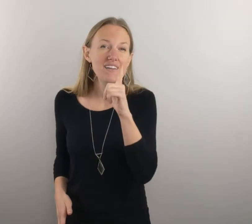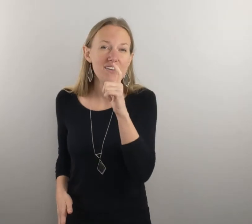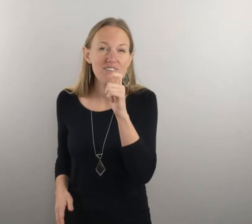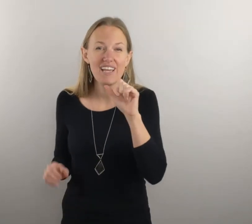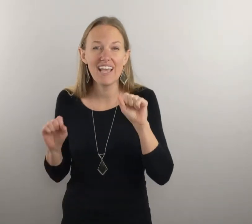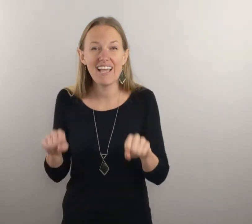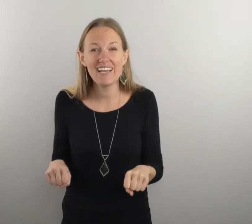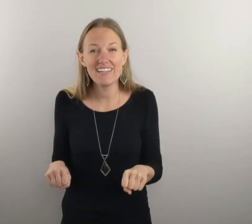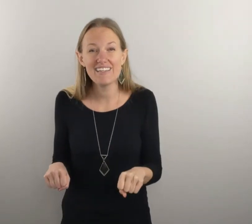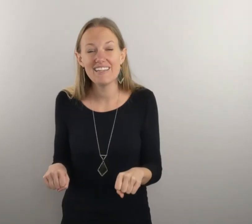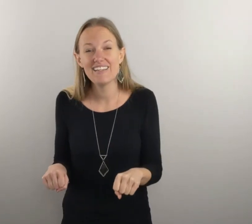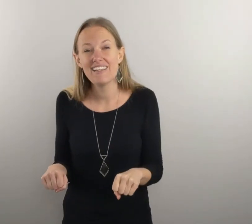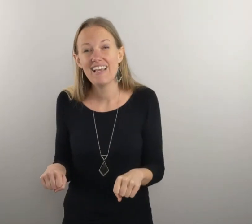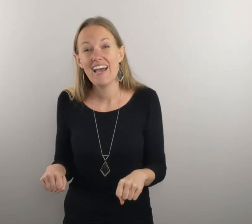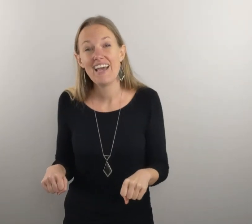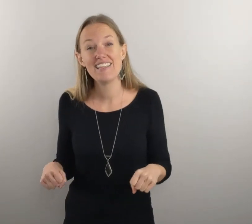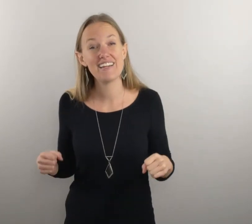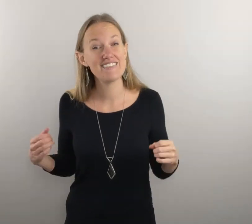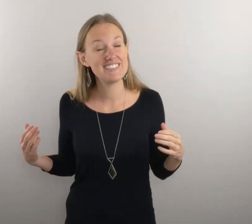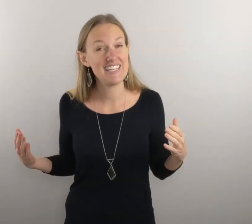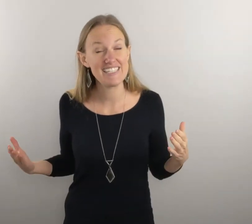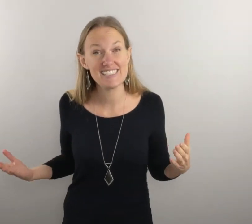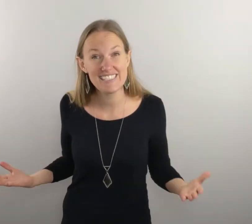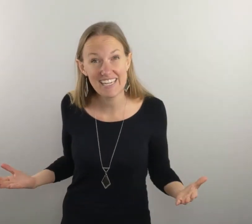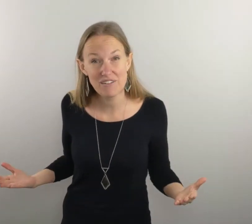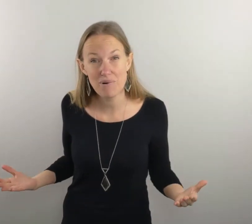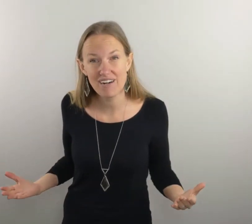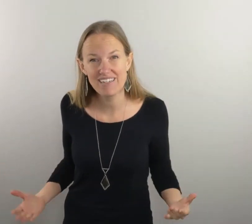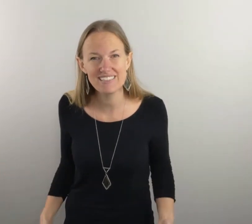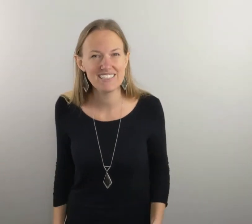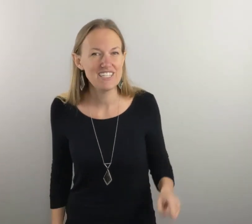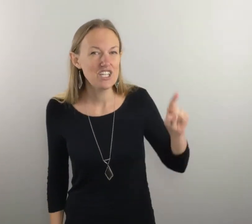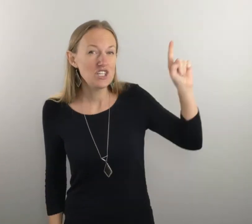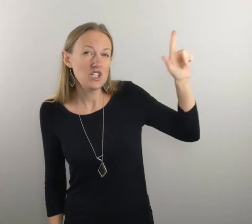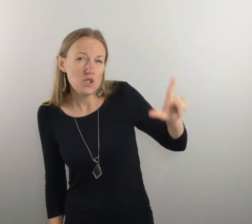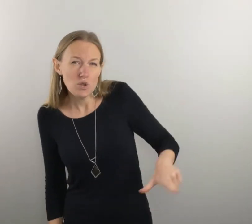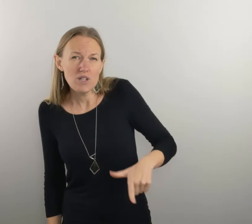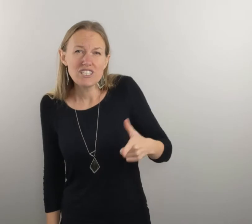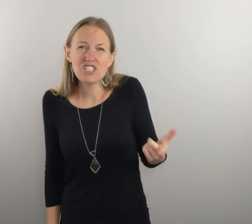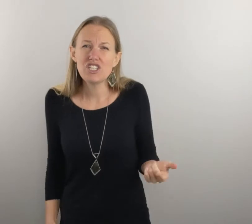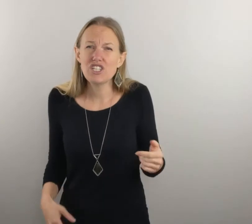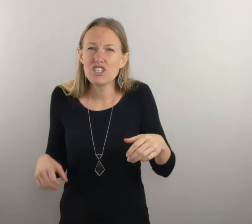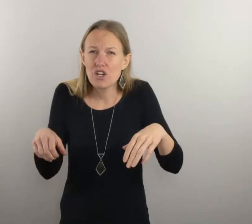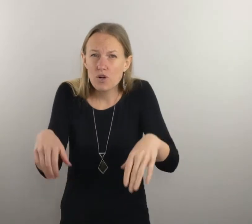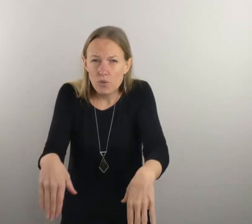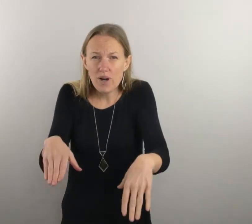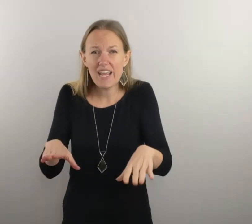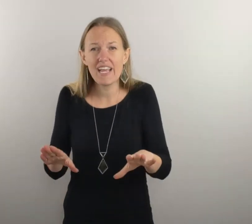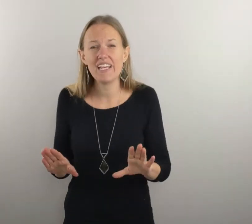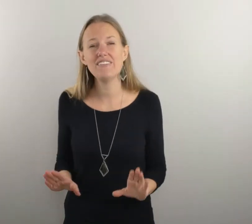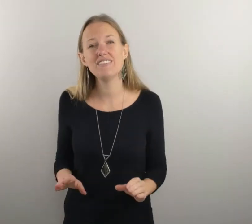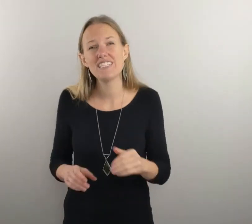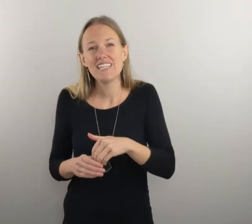who can. And then it goes to that second part. You turn graves